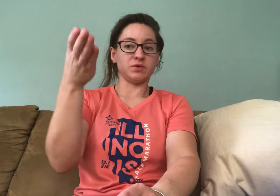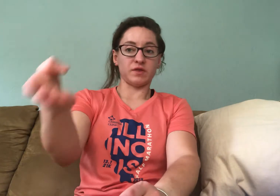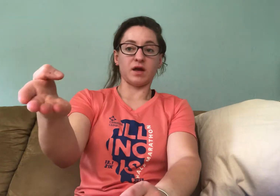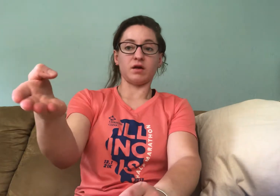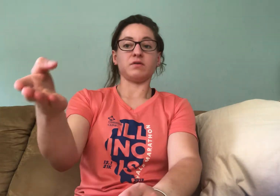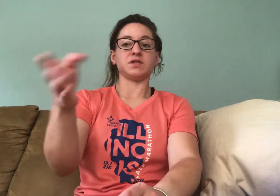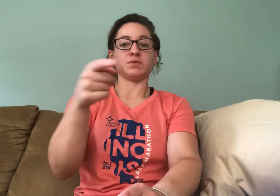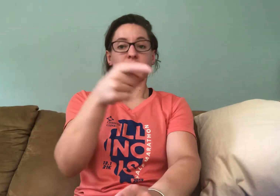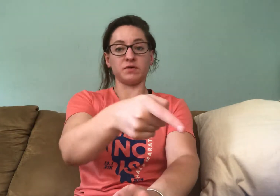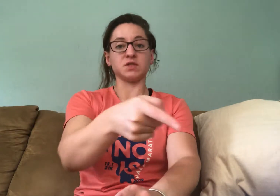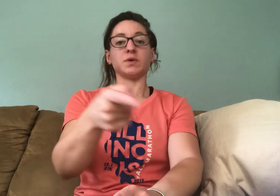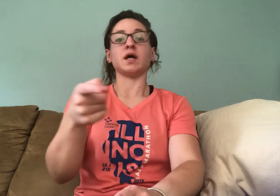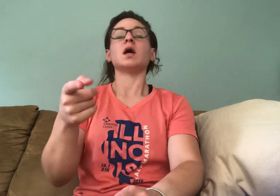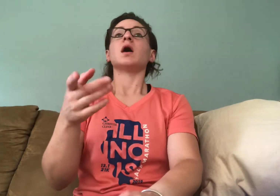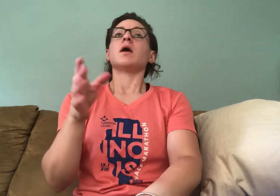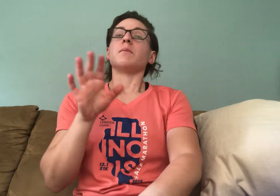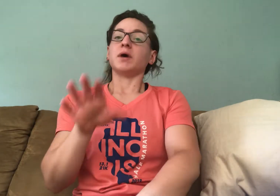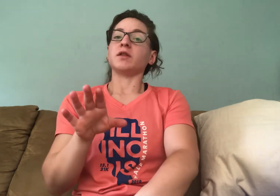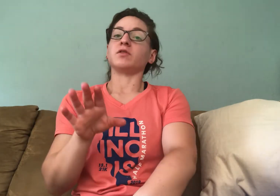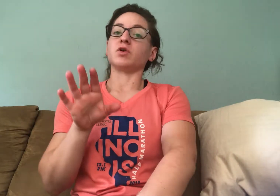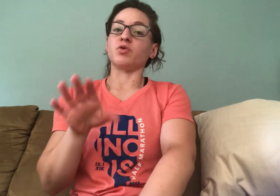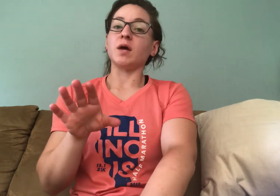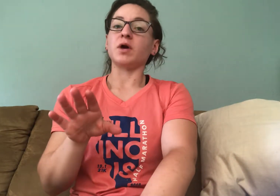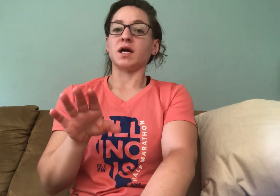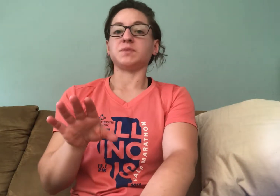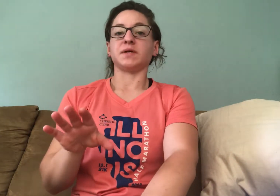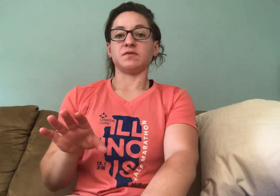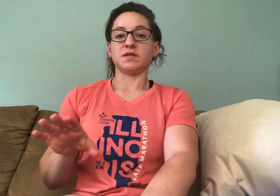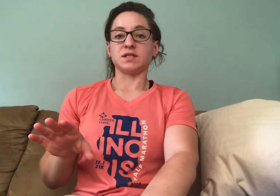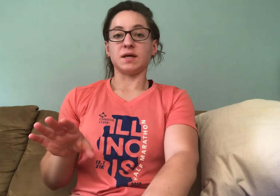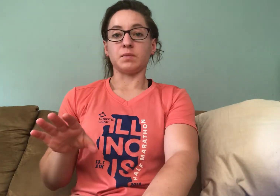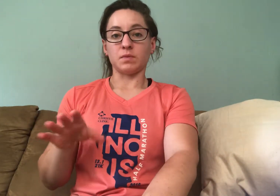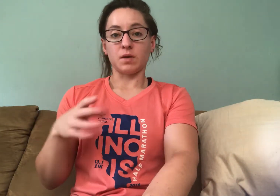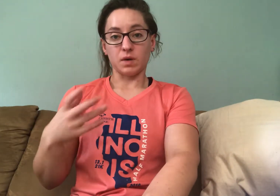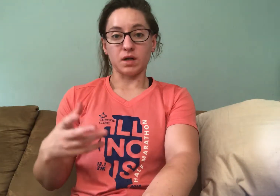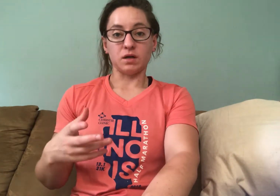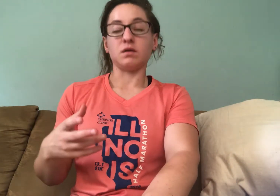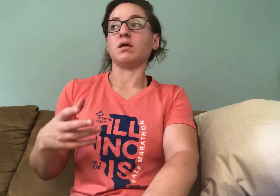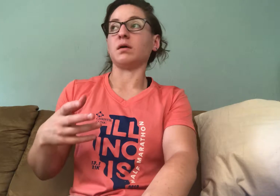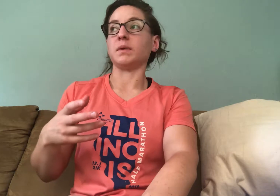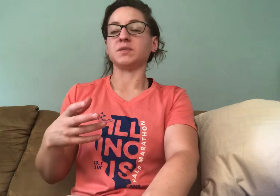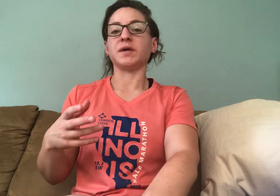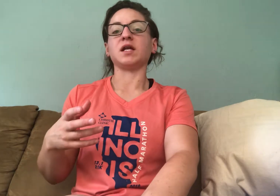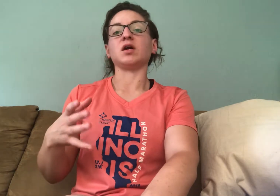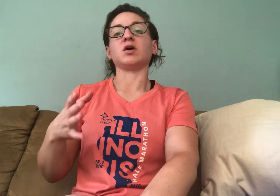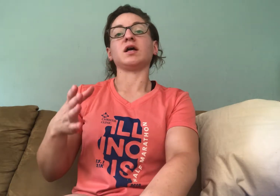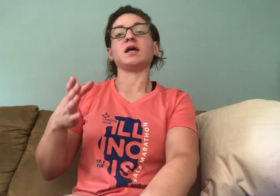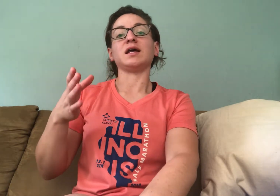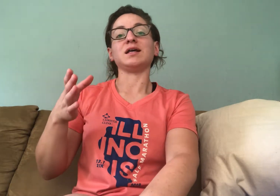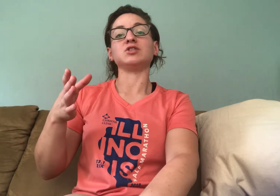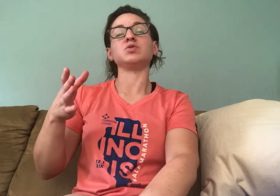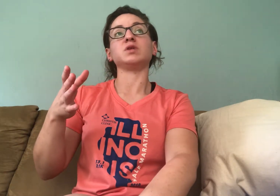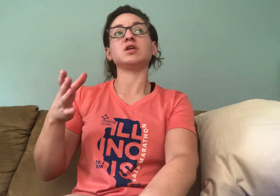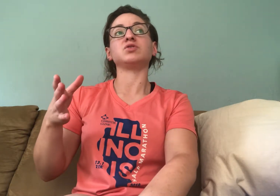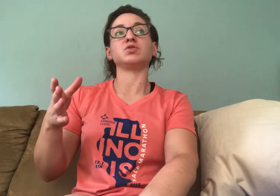it there, this way or this way. But the grammar aspect of this that I want to explain here is you need